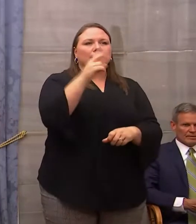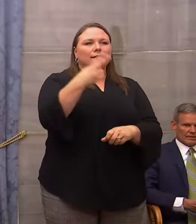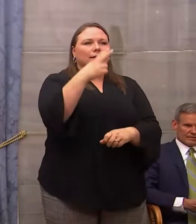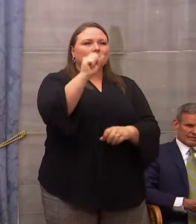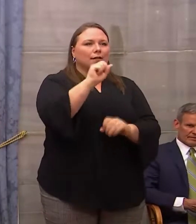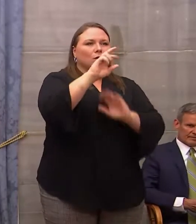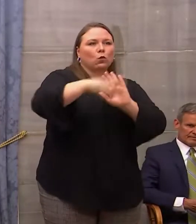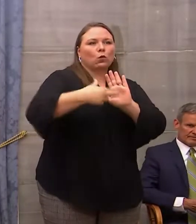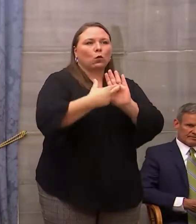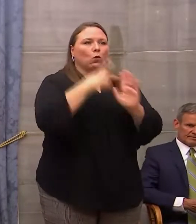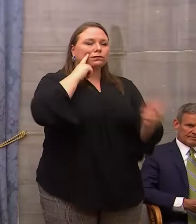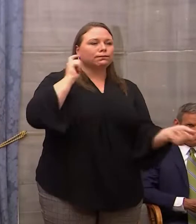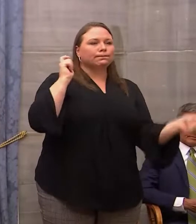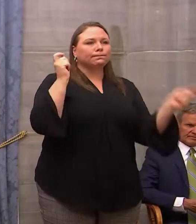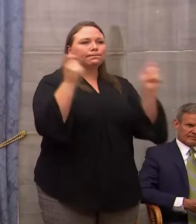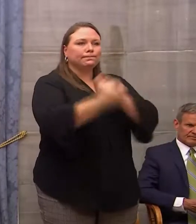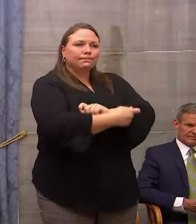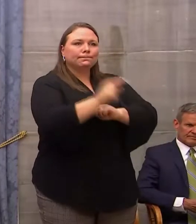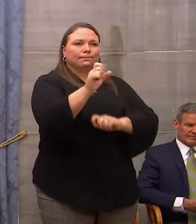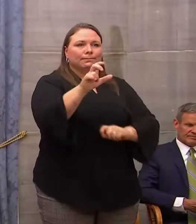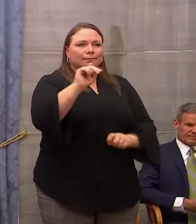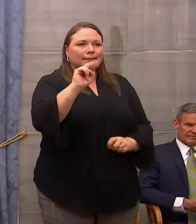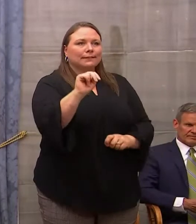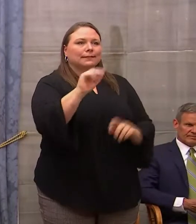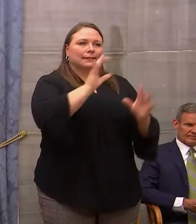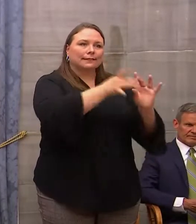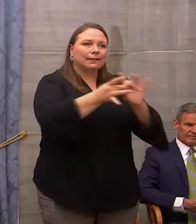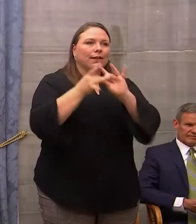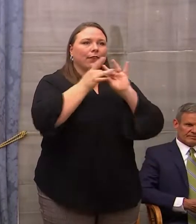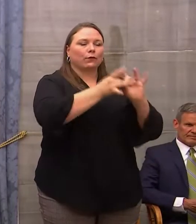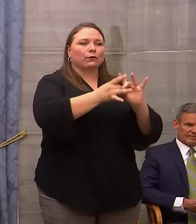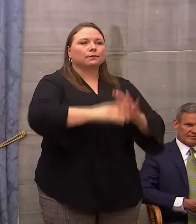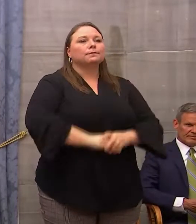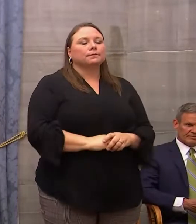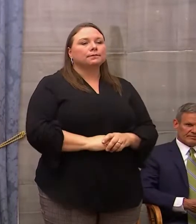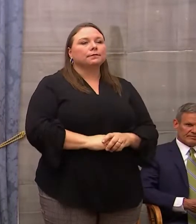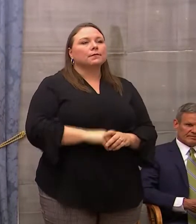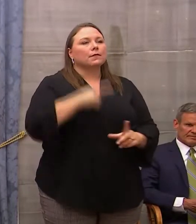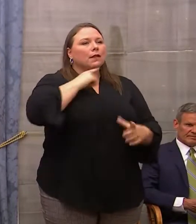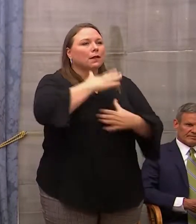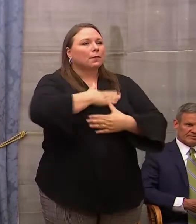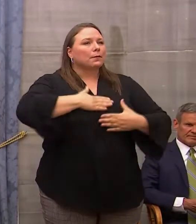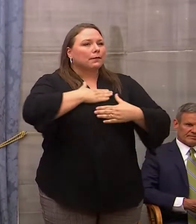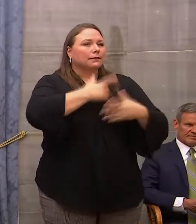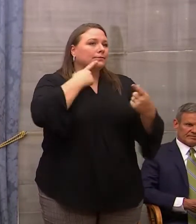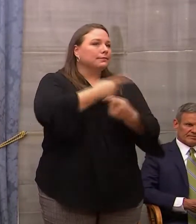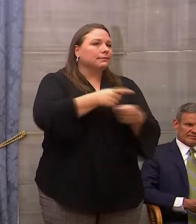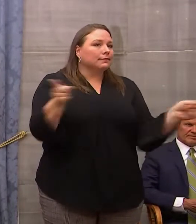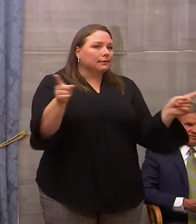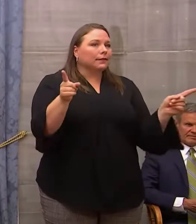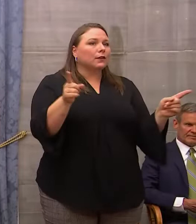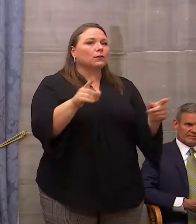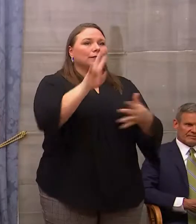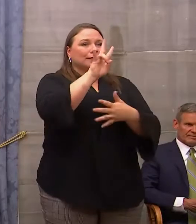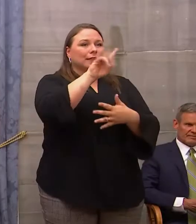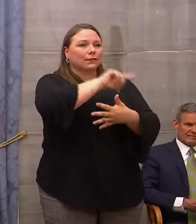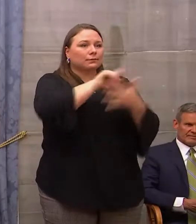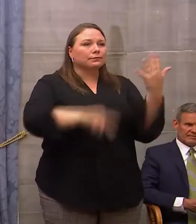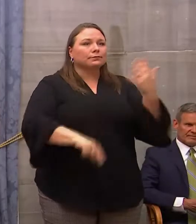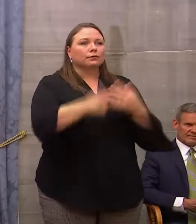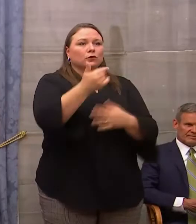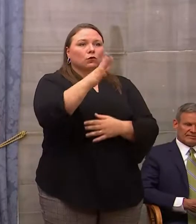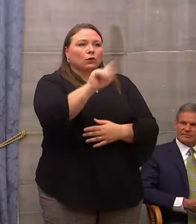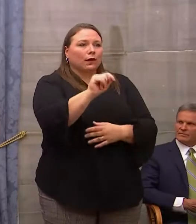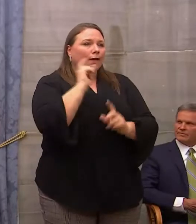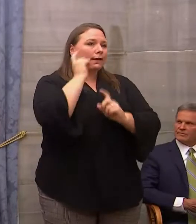role in transforming Tennessee together. I'm pleased to announce the 7 grants